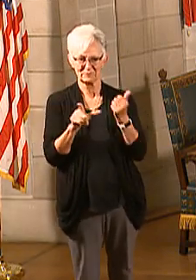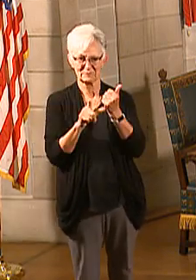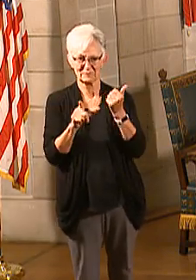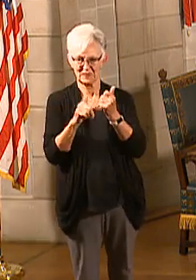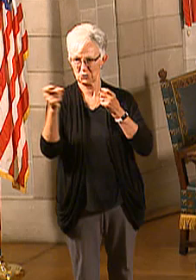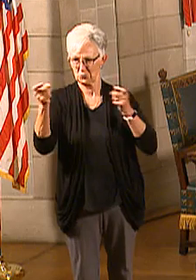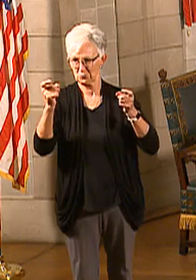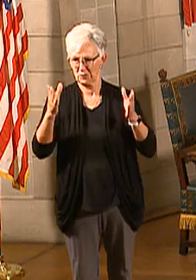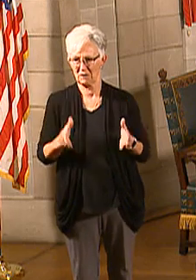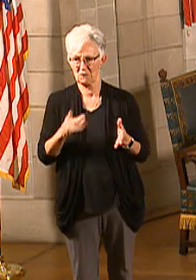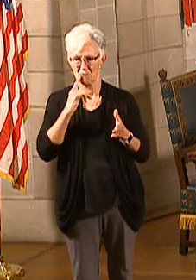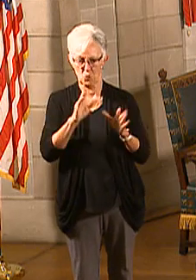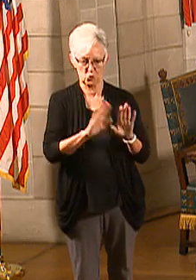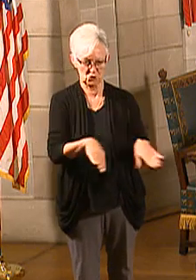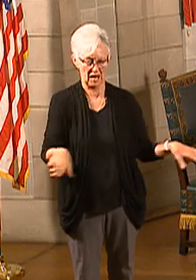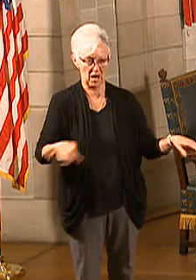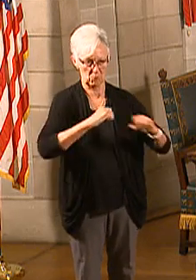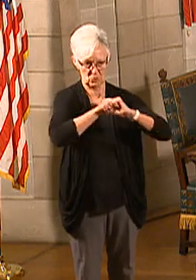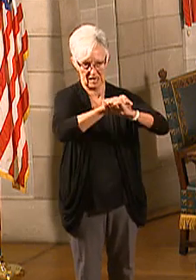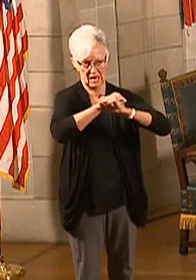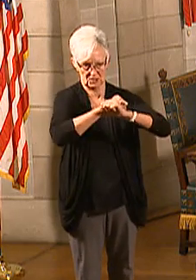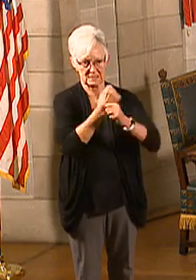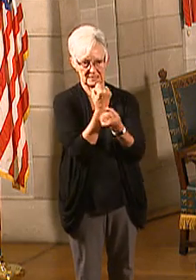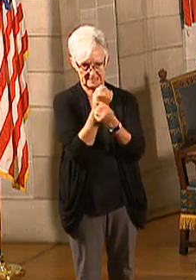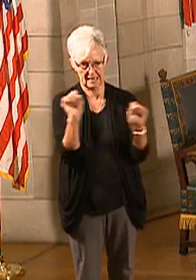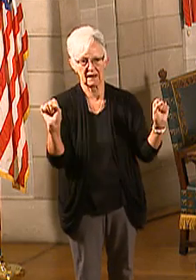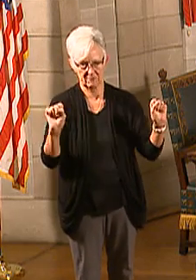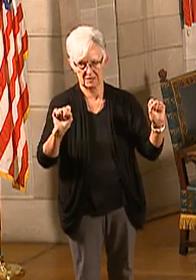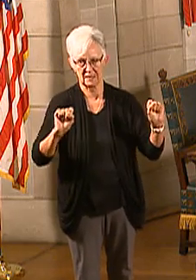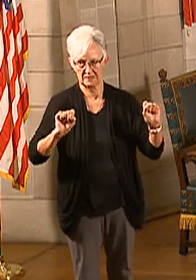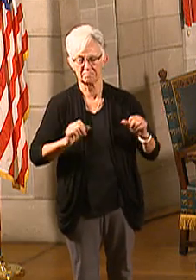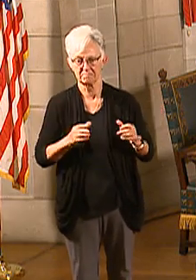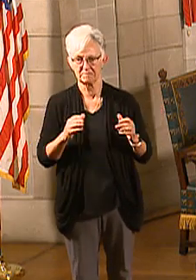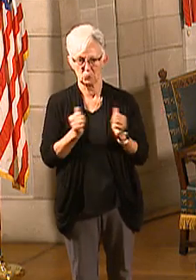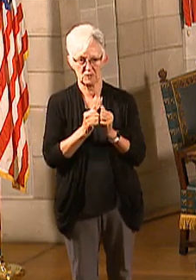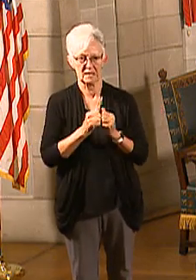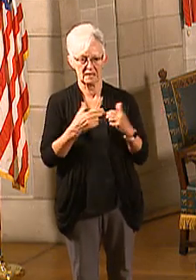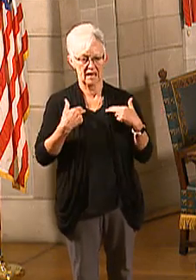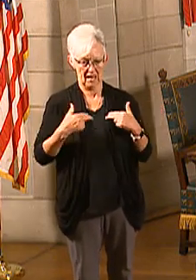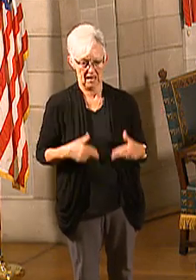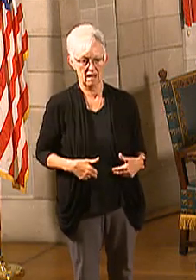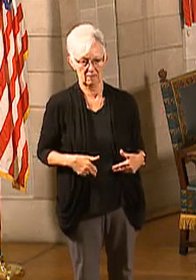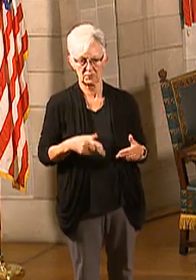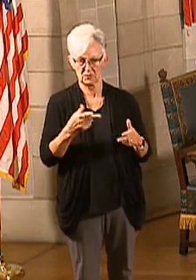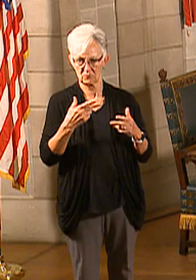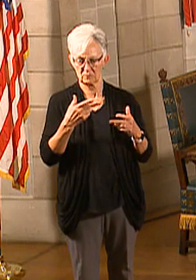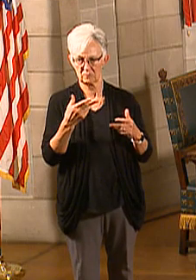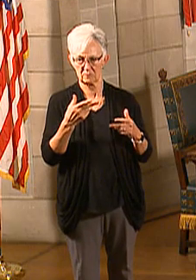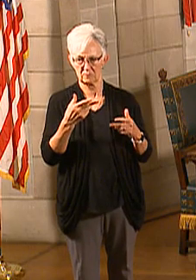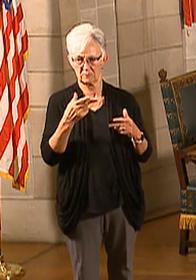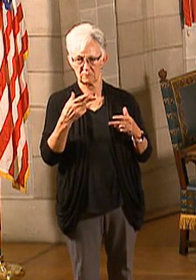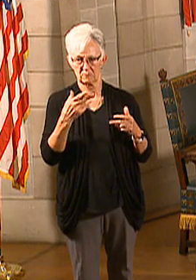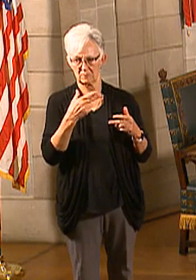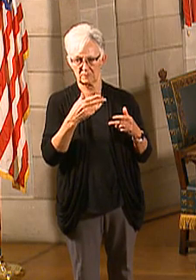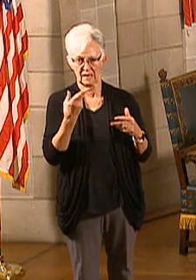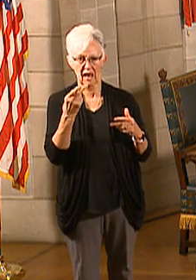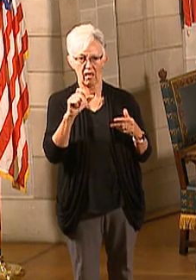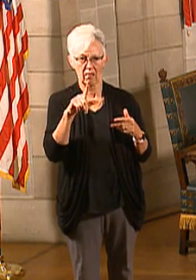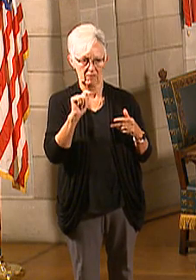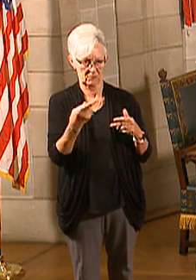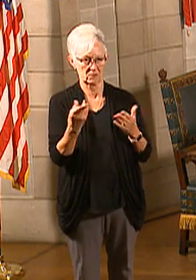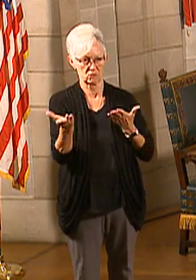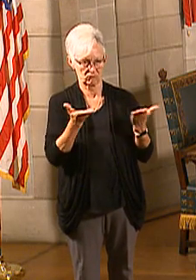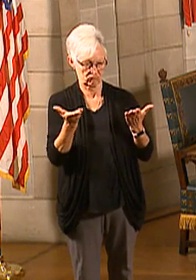for Child Protection and Safety at the Department of Health and Human Services, or Children and Family Services. So they're going to be talking here in a